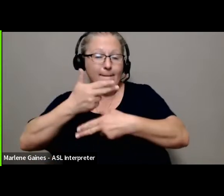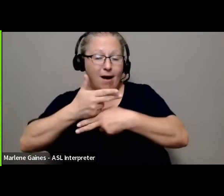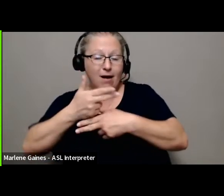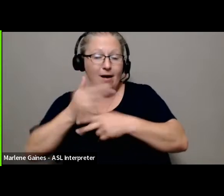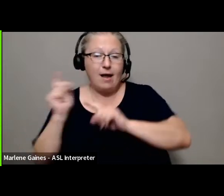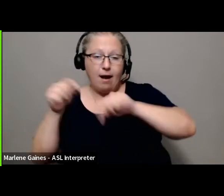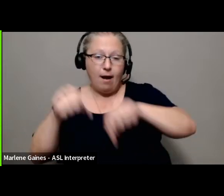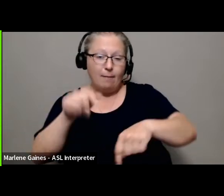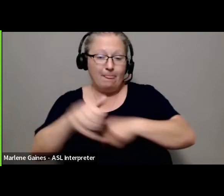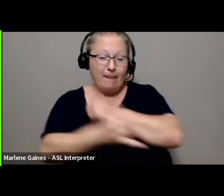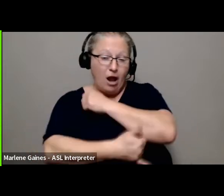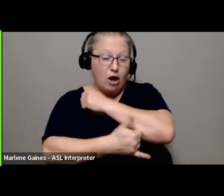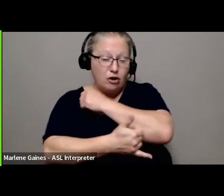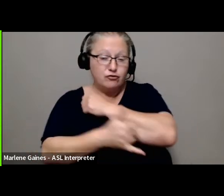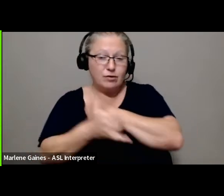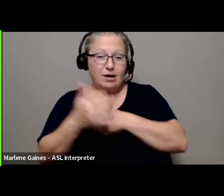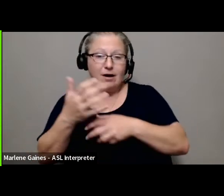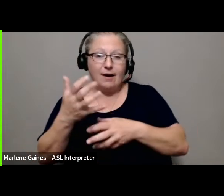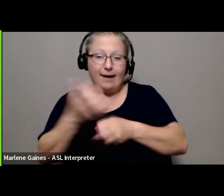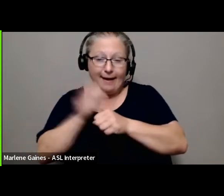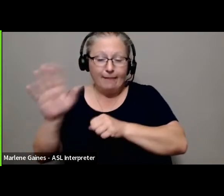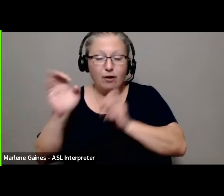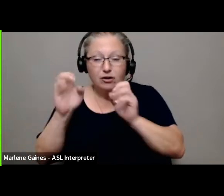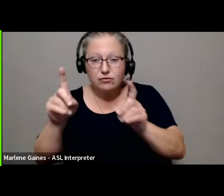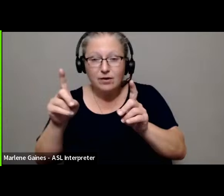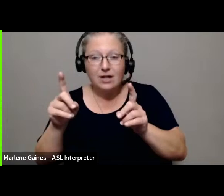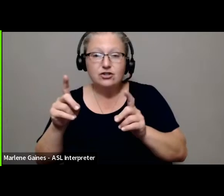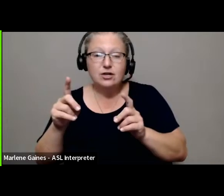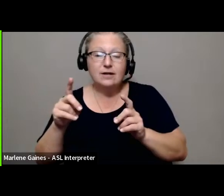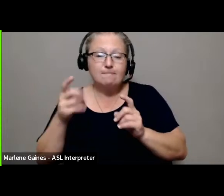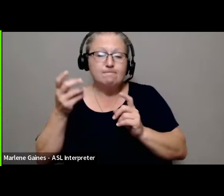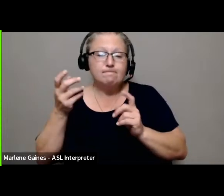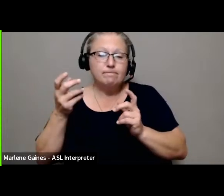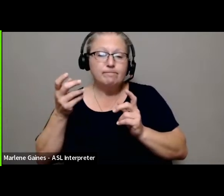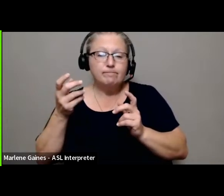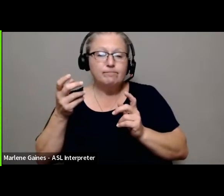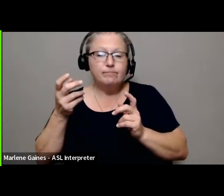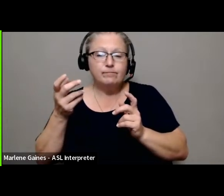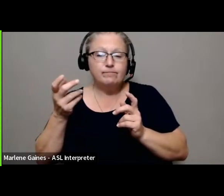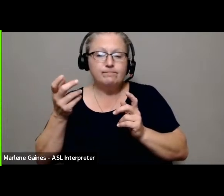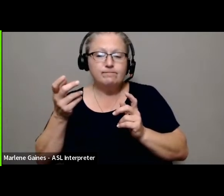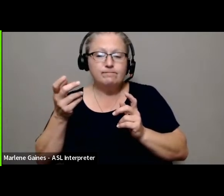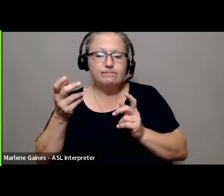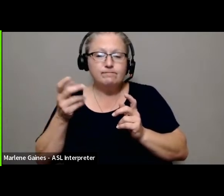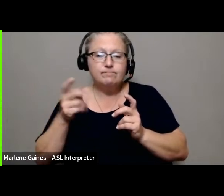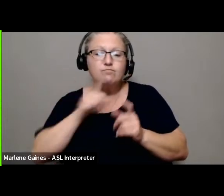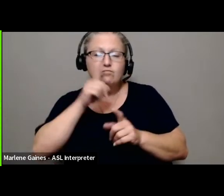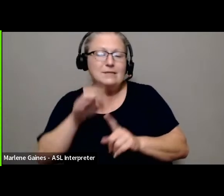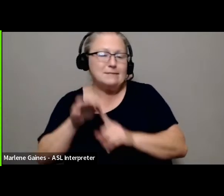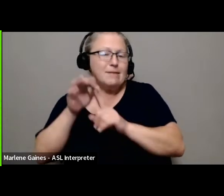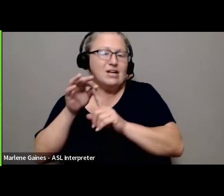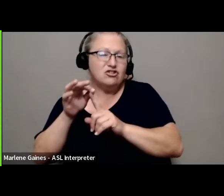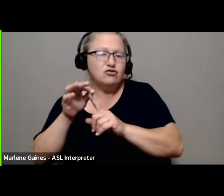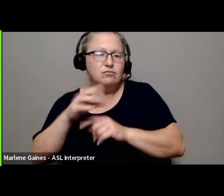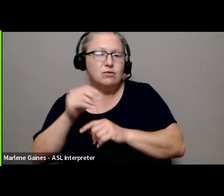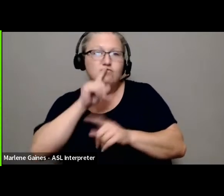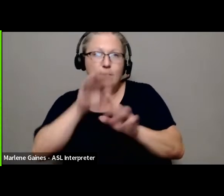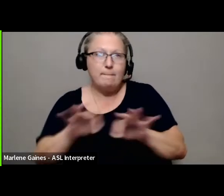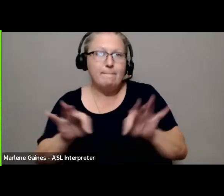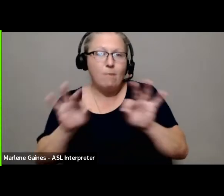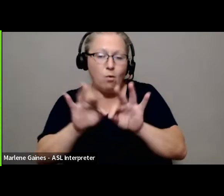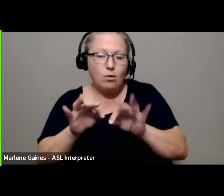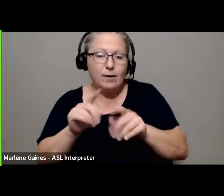coming to this country to get their education, it has been something that is really special and really